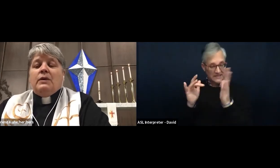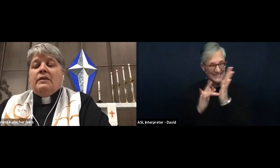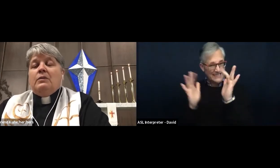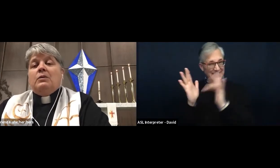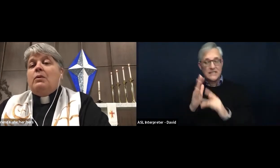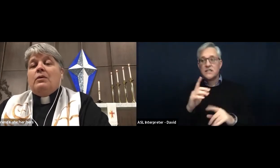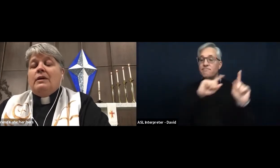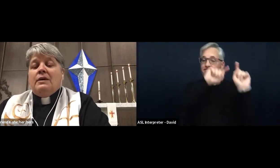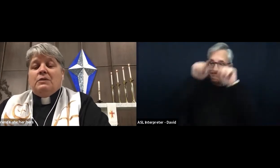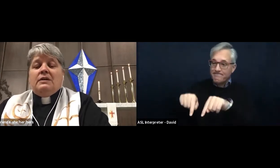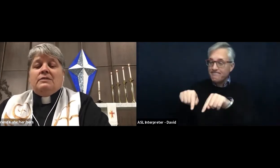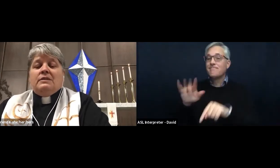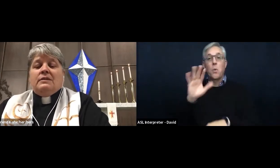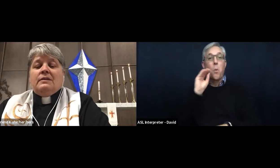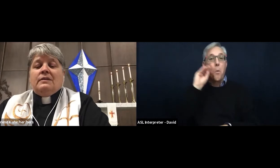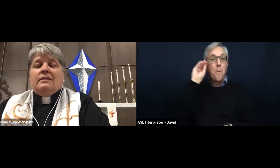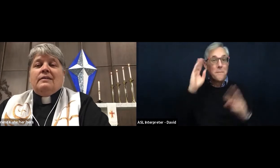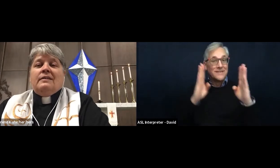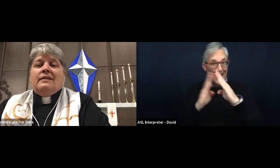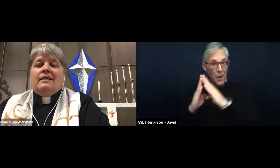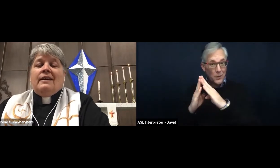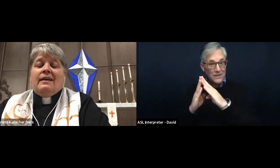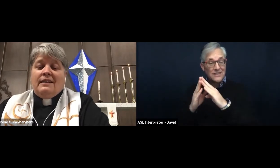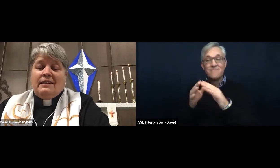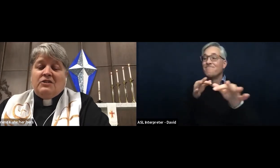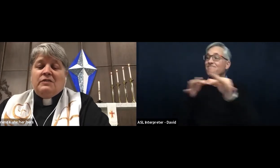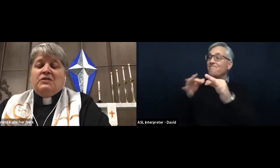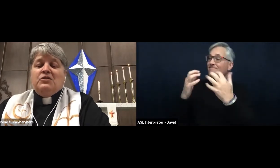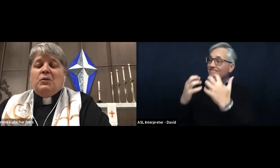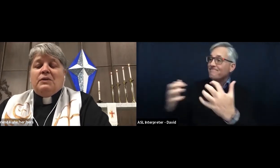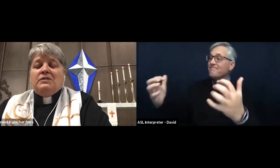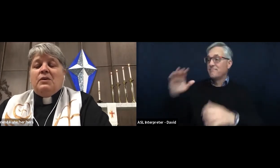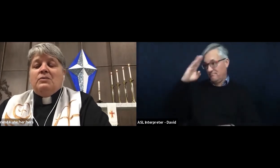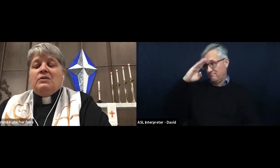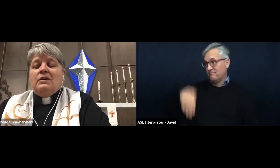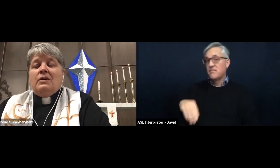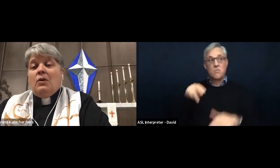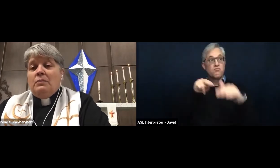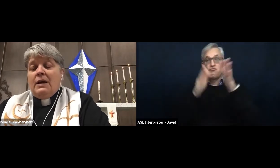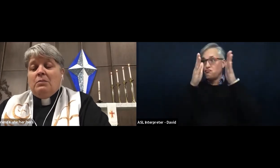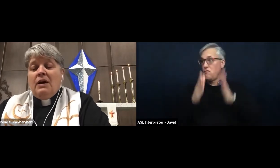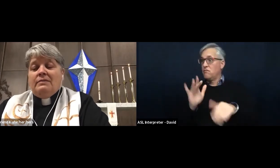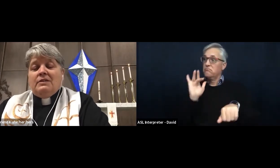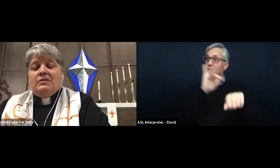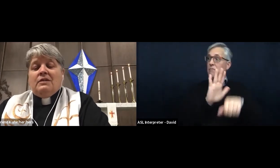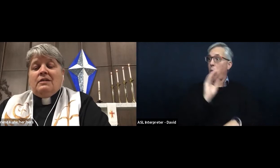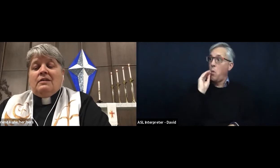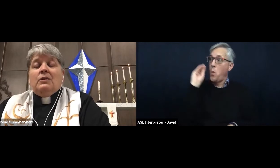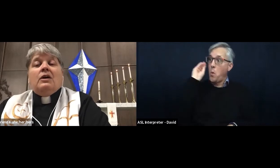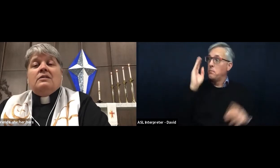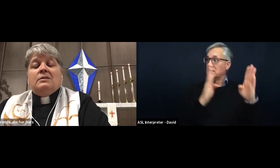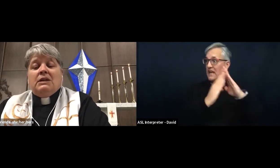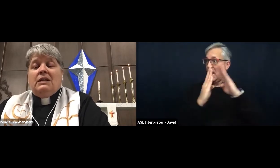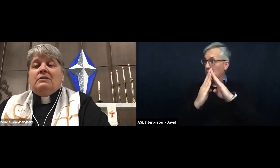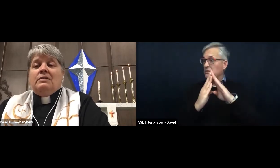place where they were born and raised. And in each of these stories, those hometown prophets